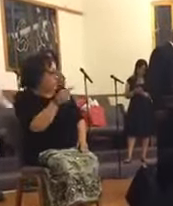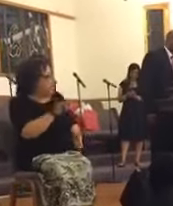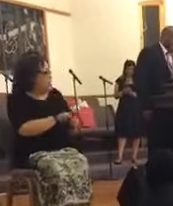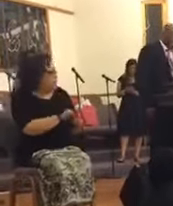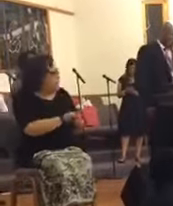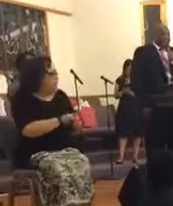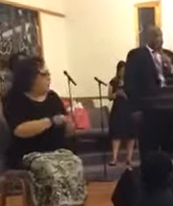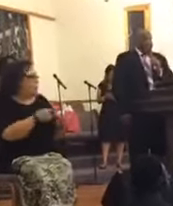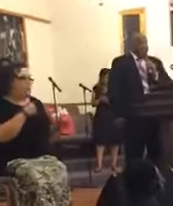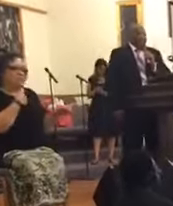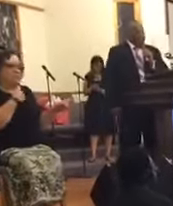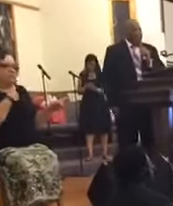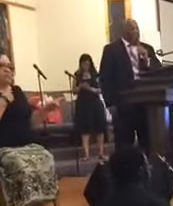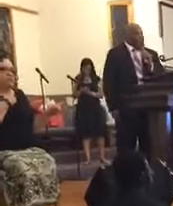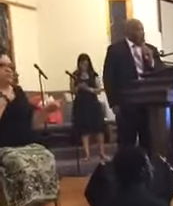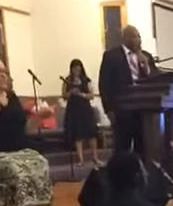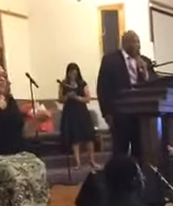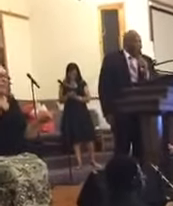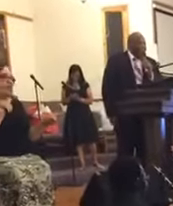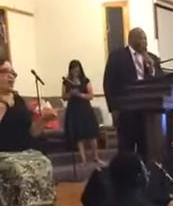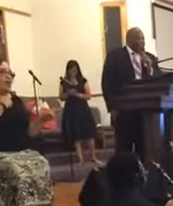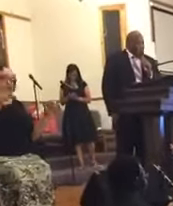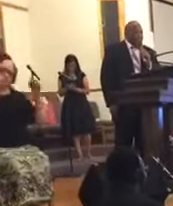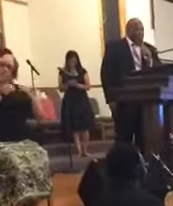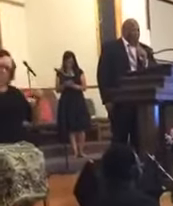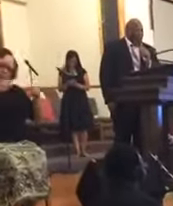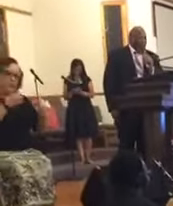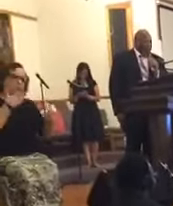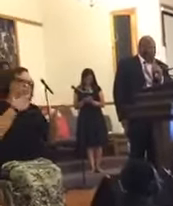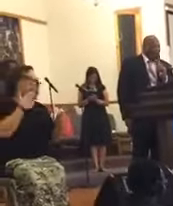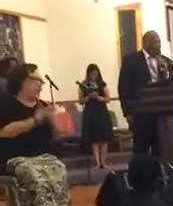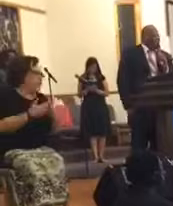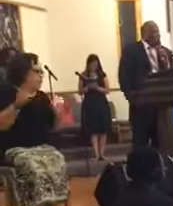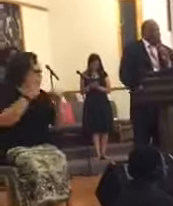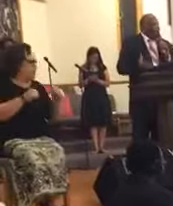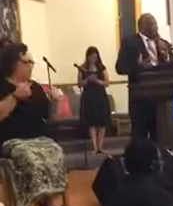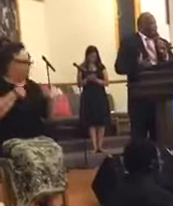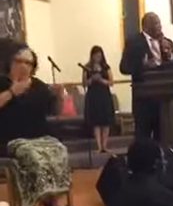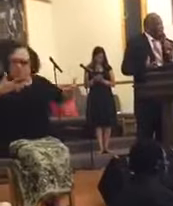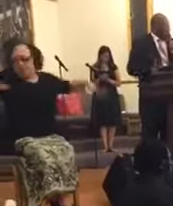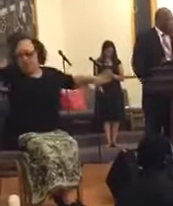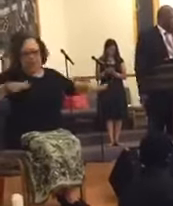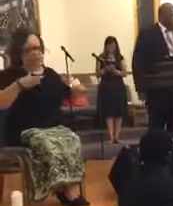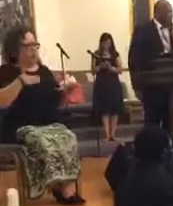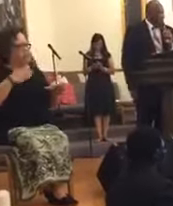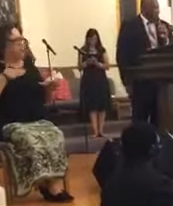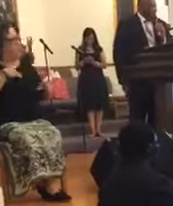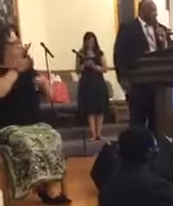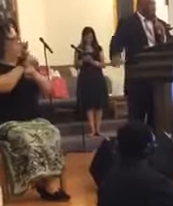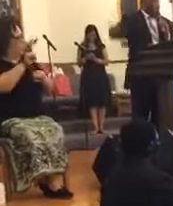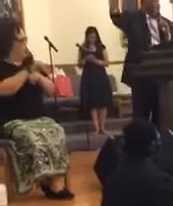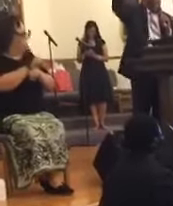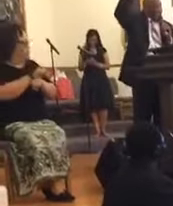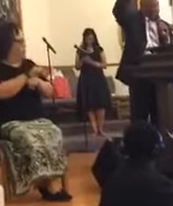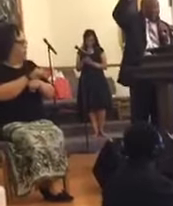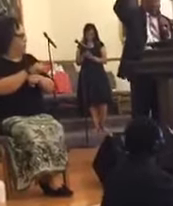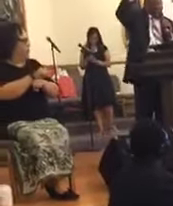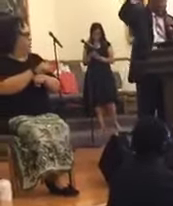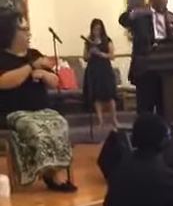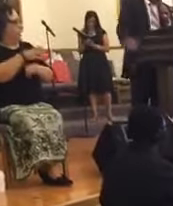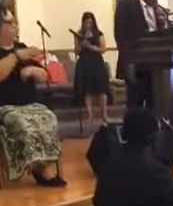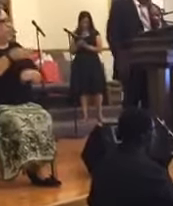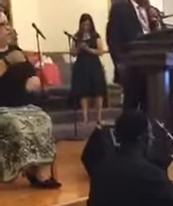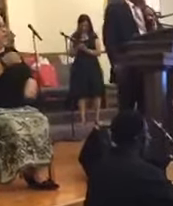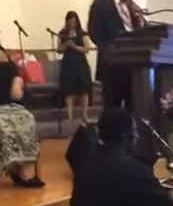fight. And I finished. Yes, sir. My course. I kept the faith. And I have kept the faith. Yes, sir. And henceforth,